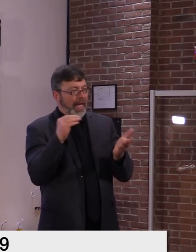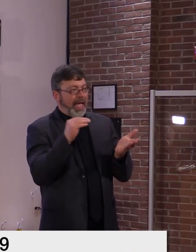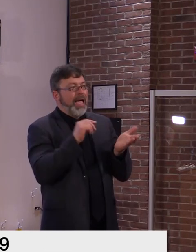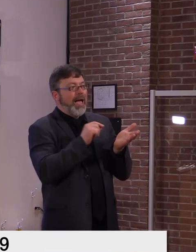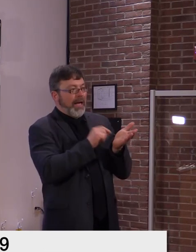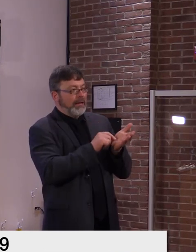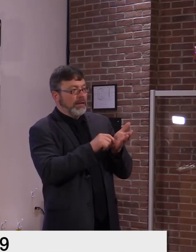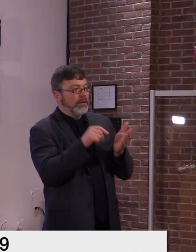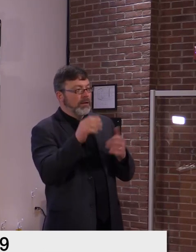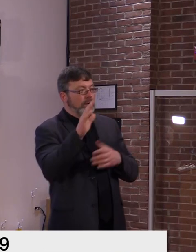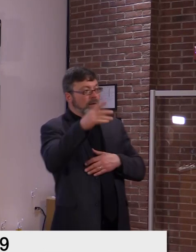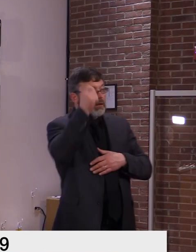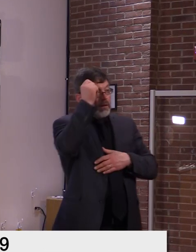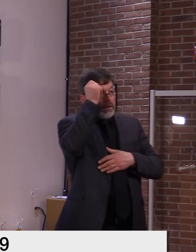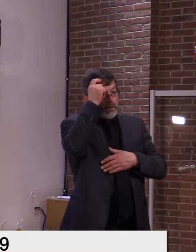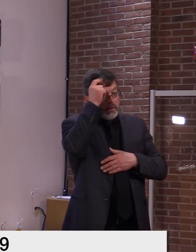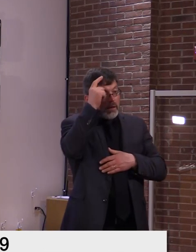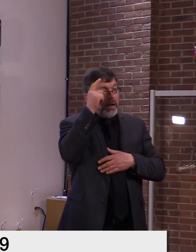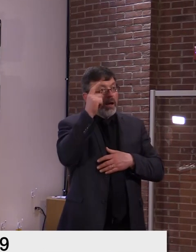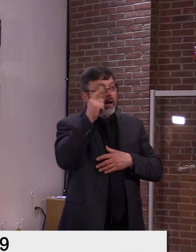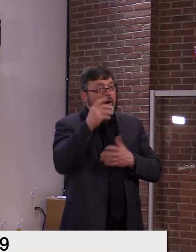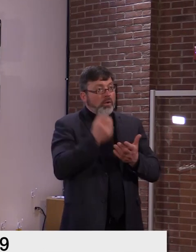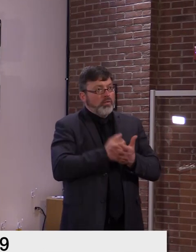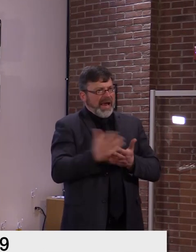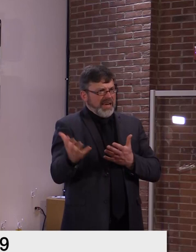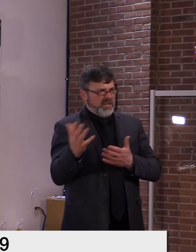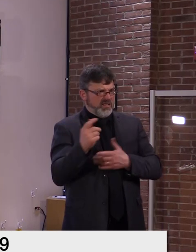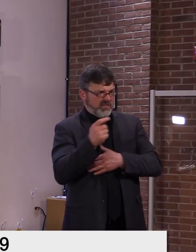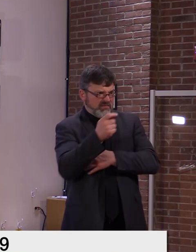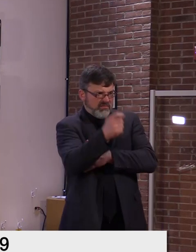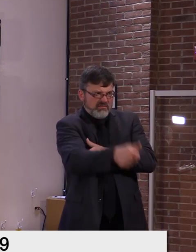very, very small. You know, we've got to remember,